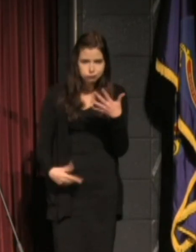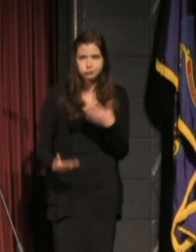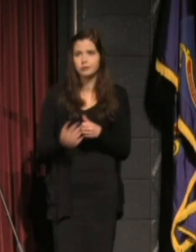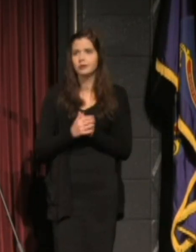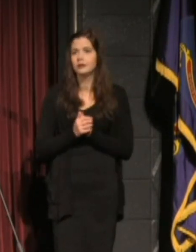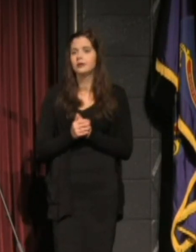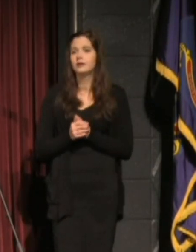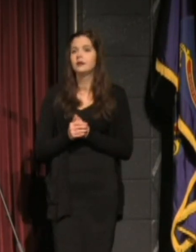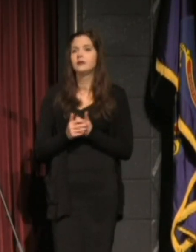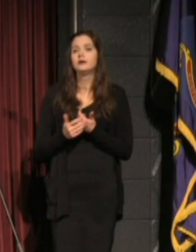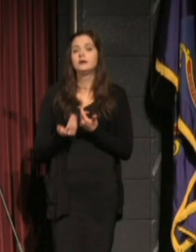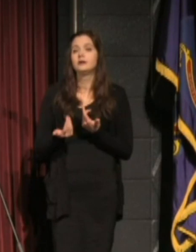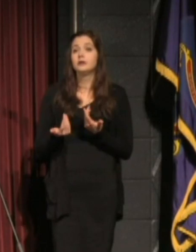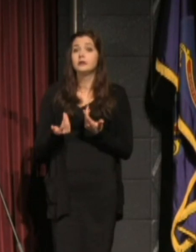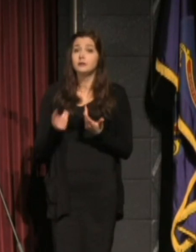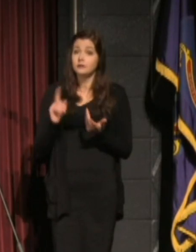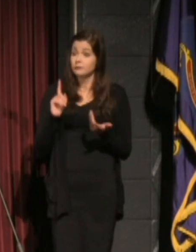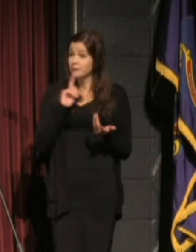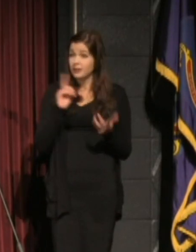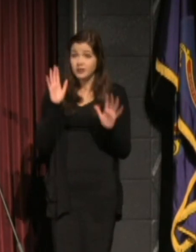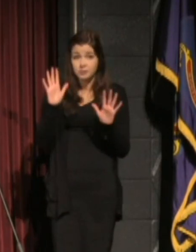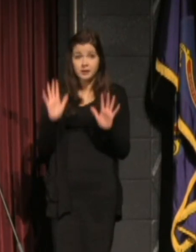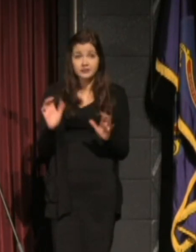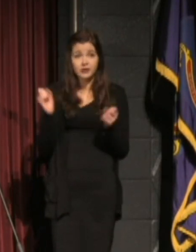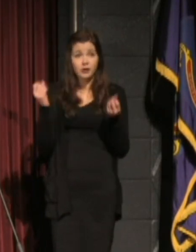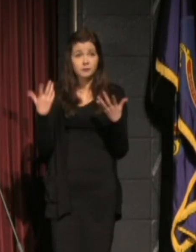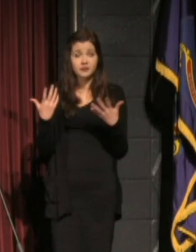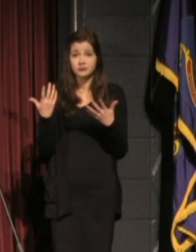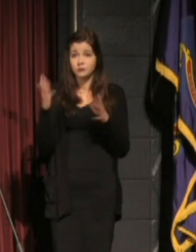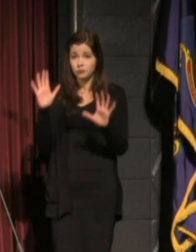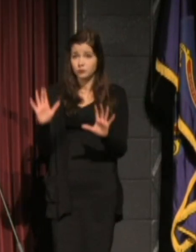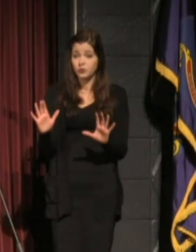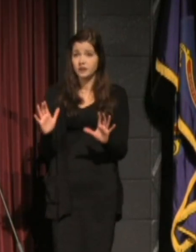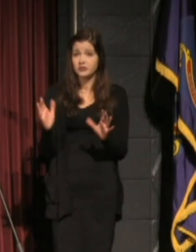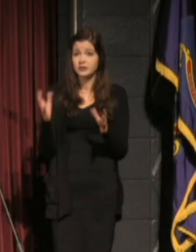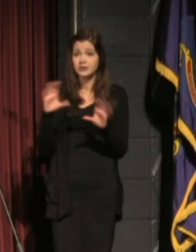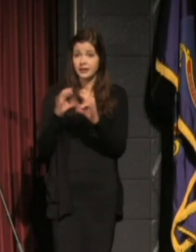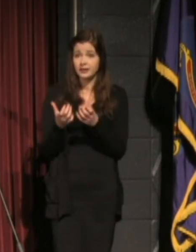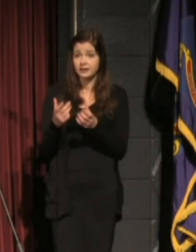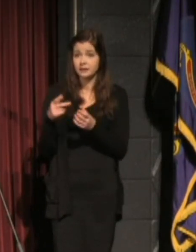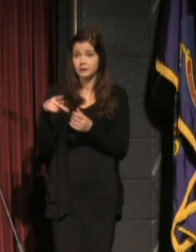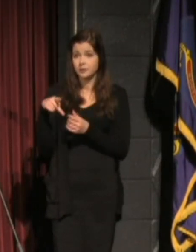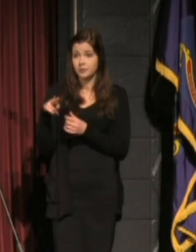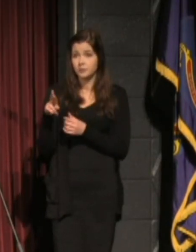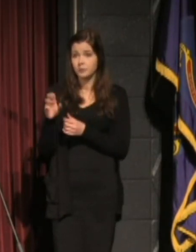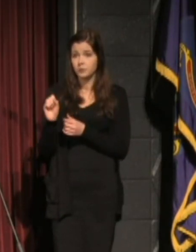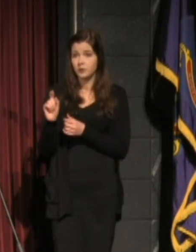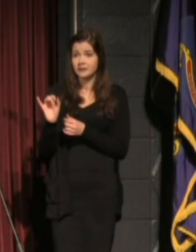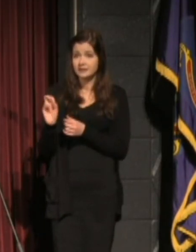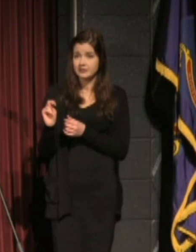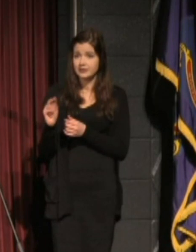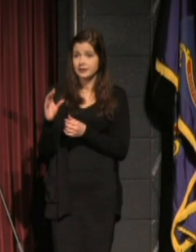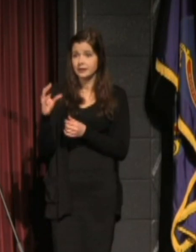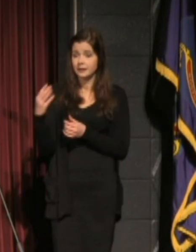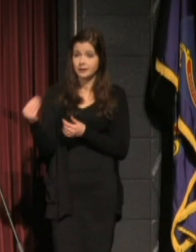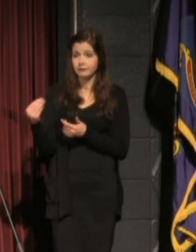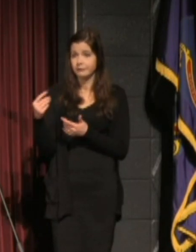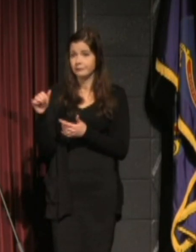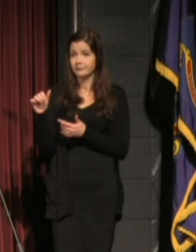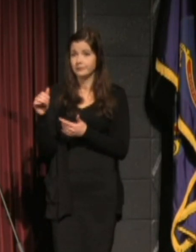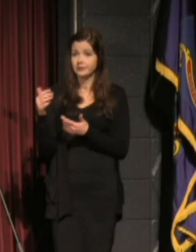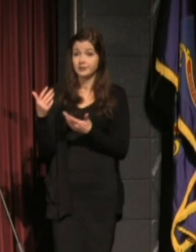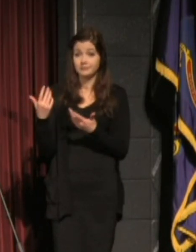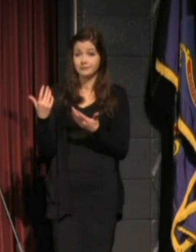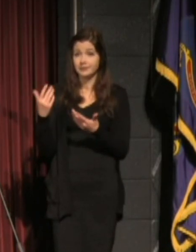on. It is truly amazing how many great classes Preston and Oybeck taught us in just 2 short years.